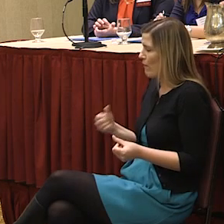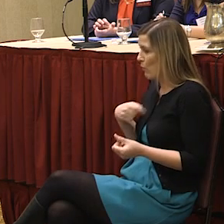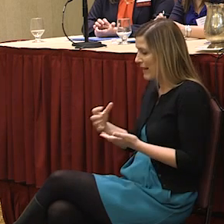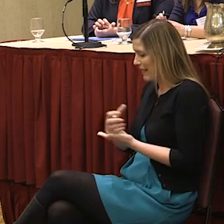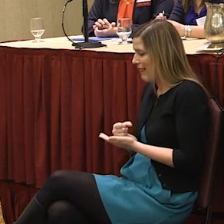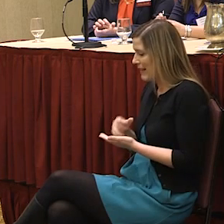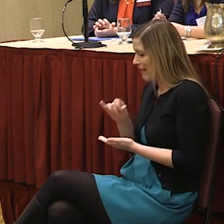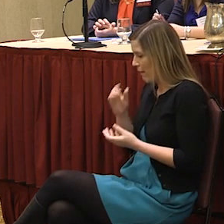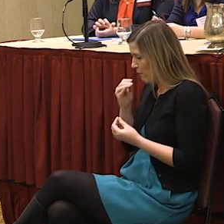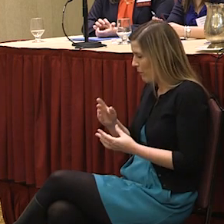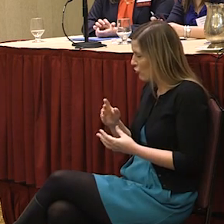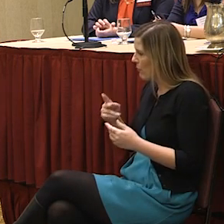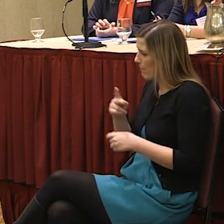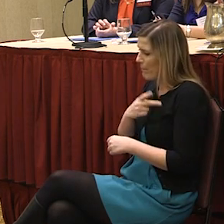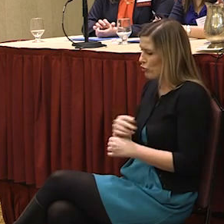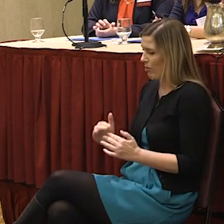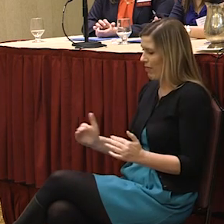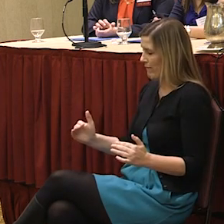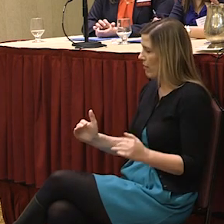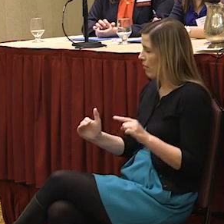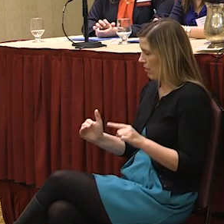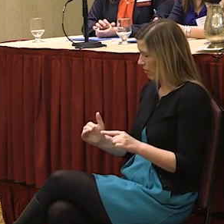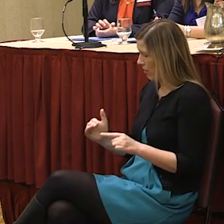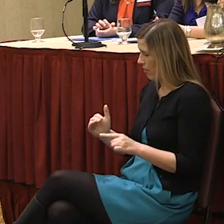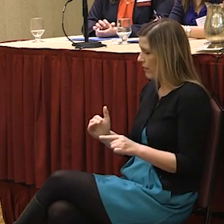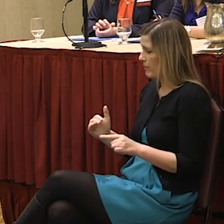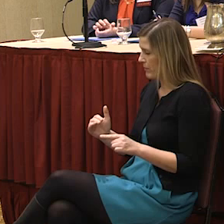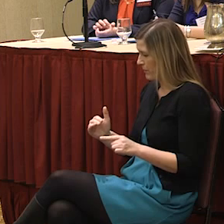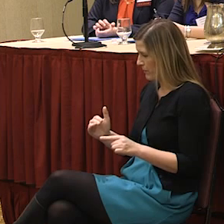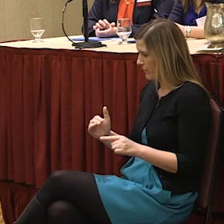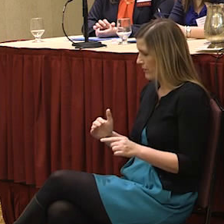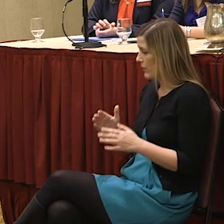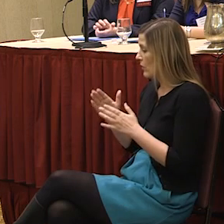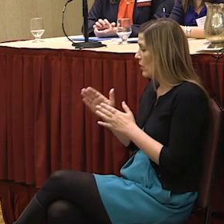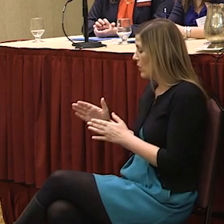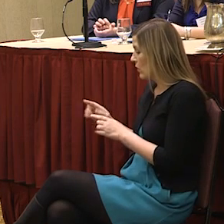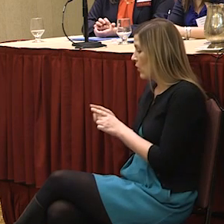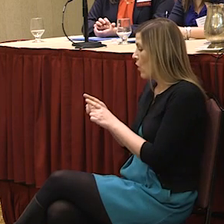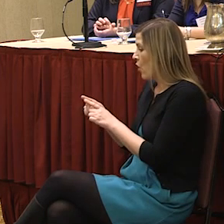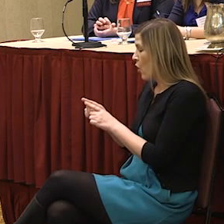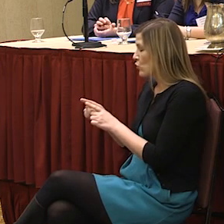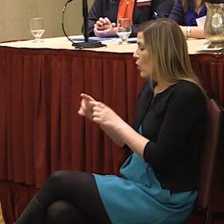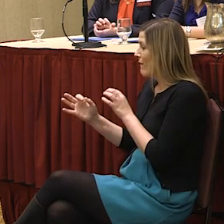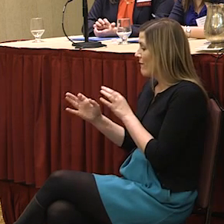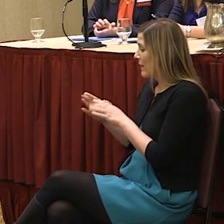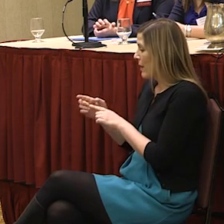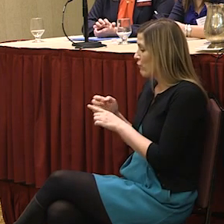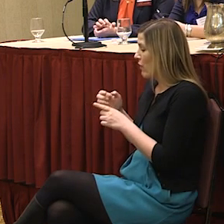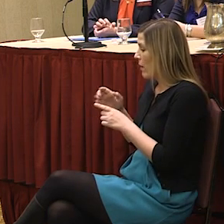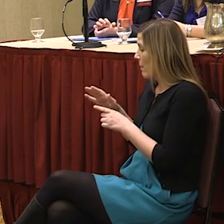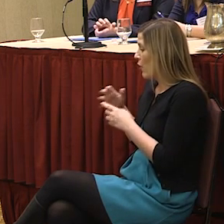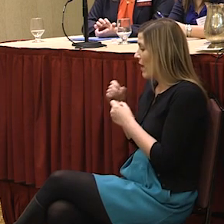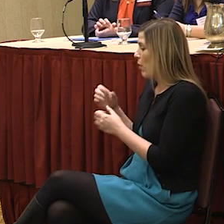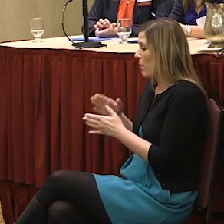That's patient-level problem intervention type. But we also get feedback from the health